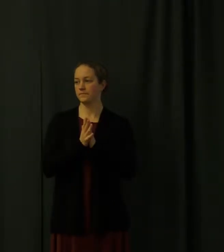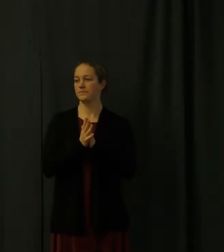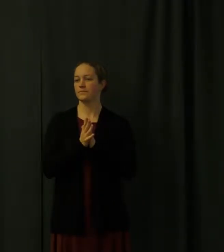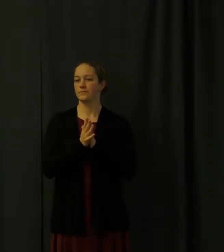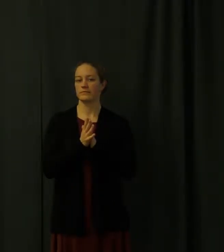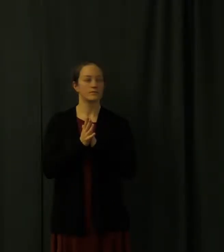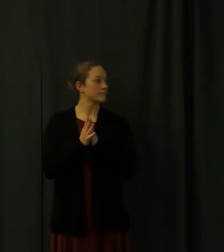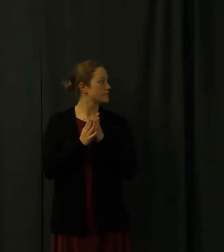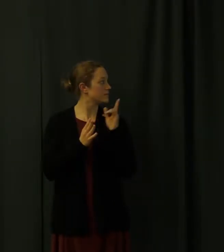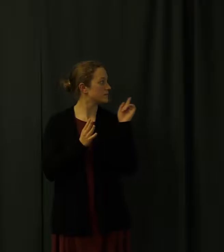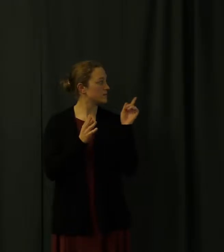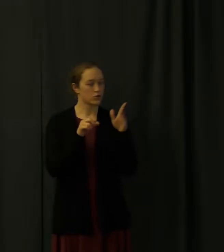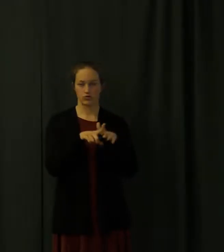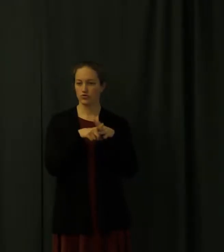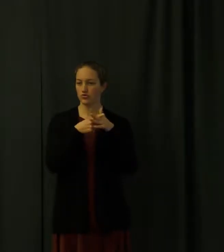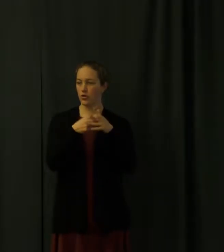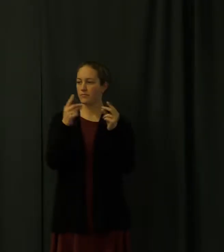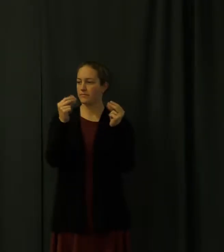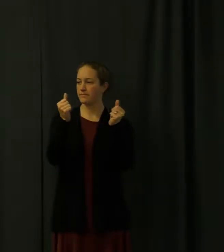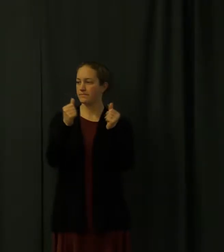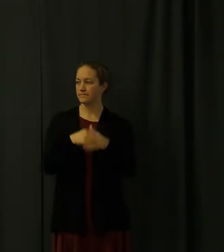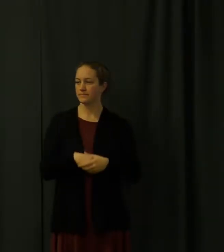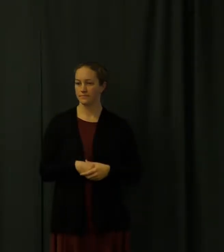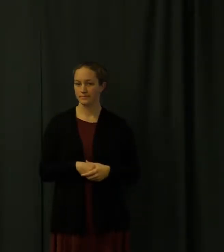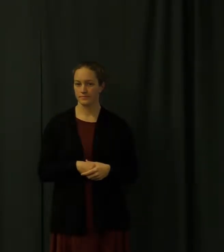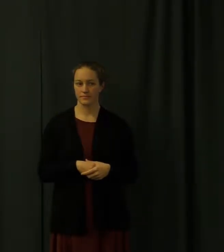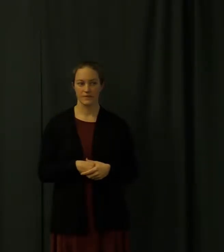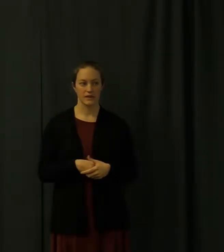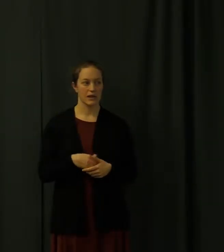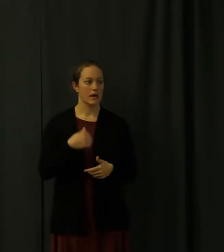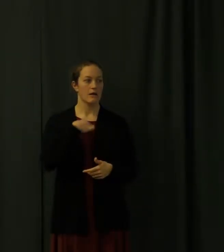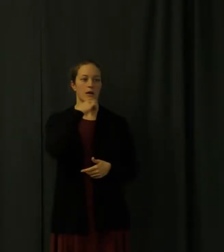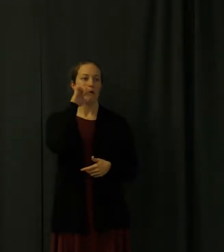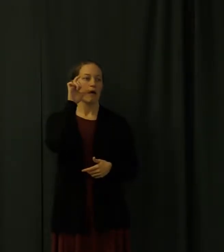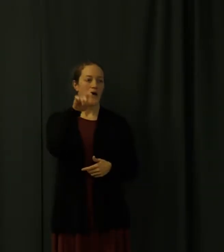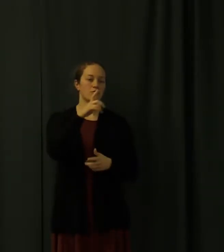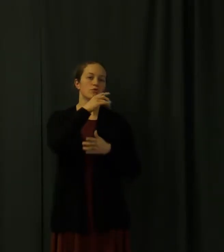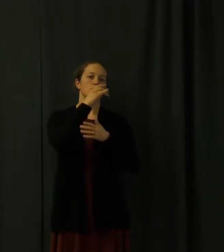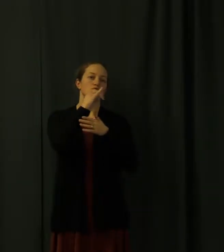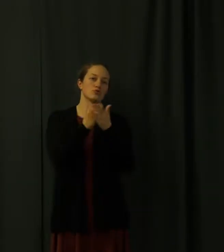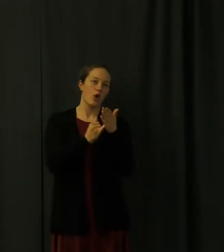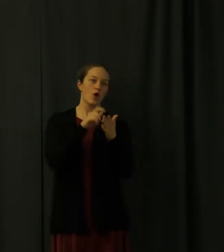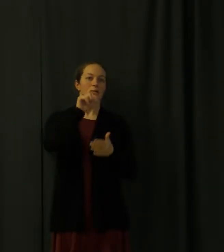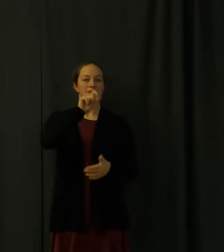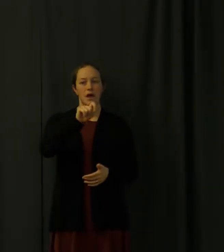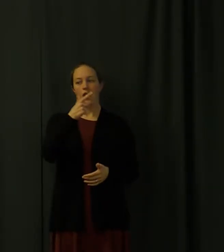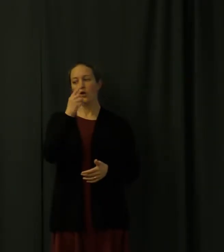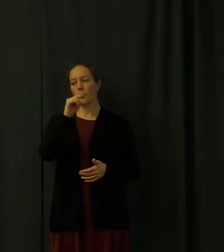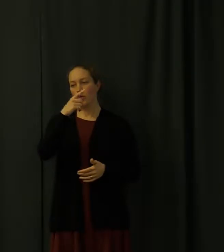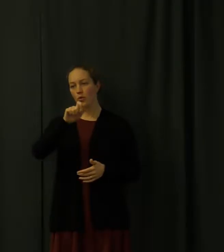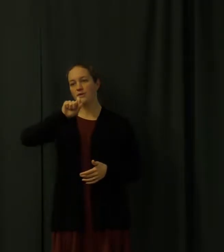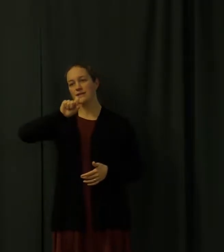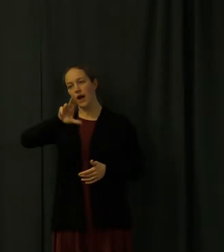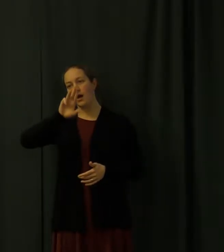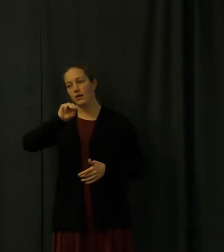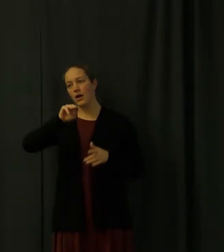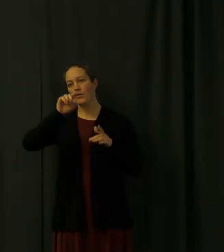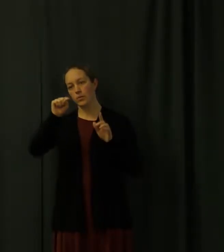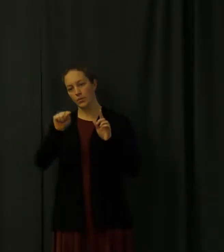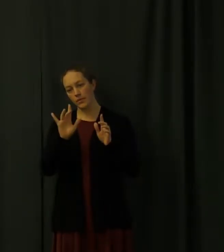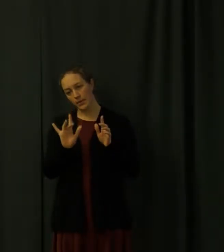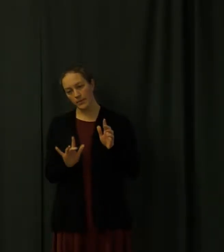just starts it for me. So I don't have to go like drawings.google.com, no. It just saves me a little bit of time.